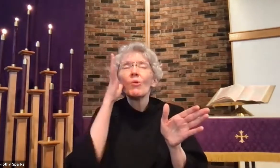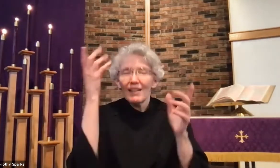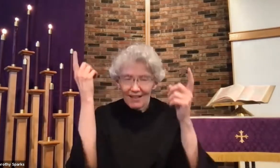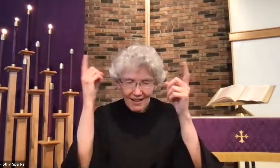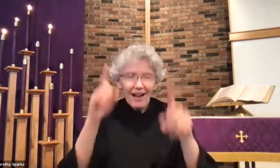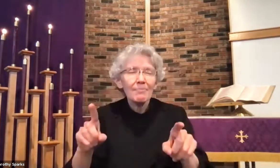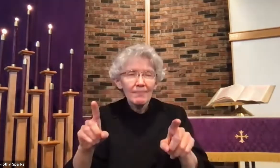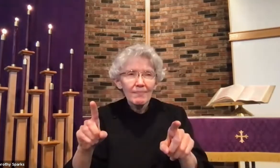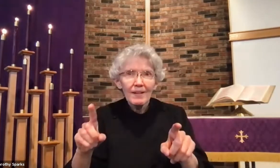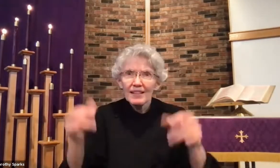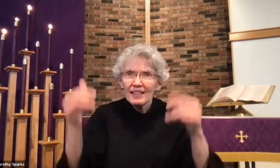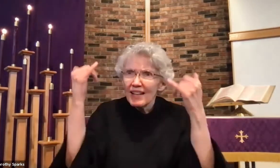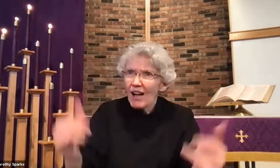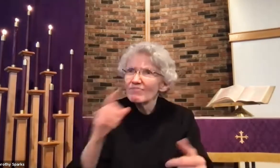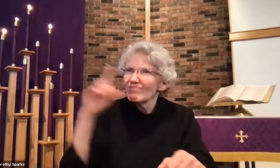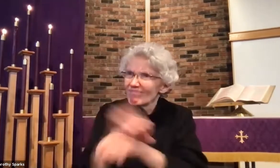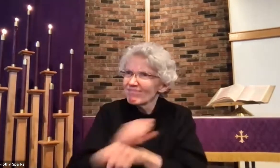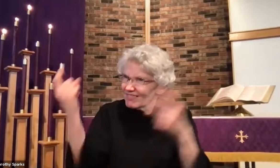happen.